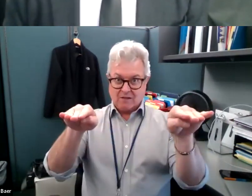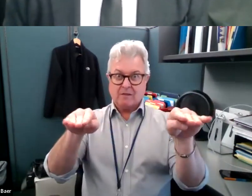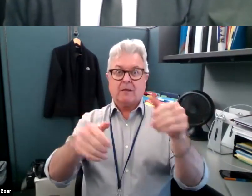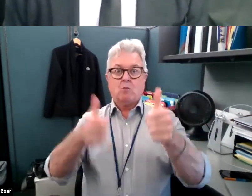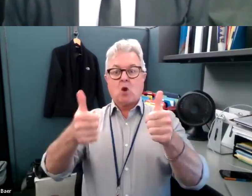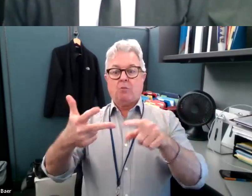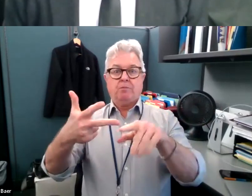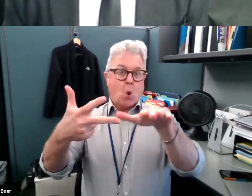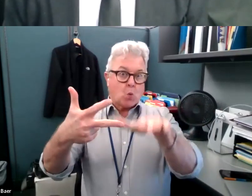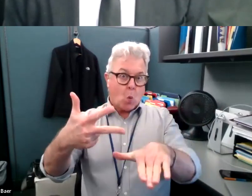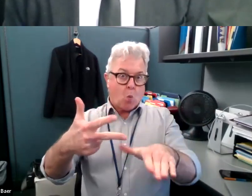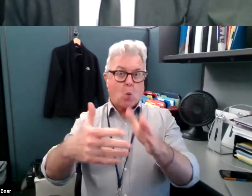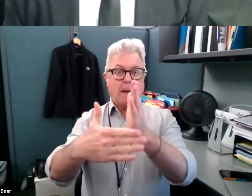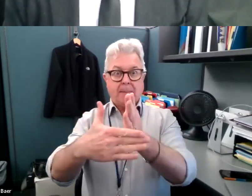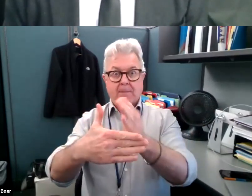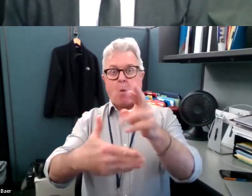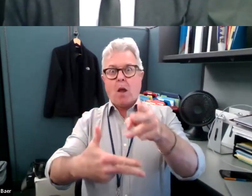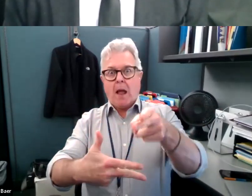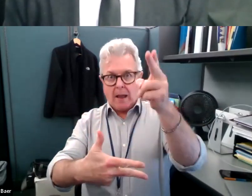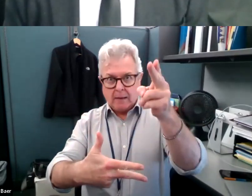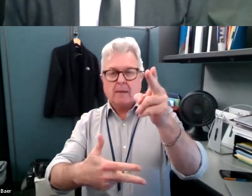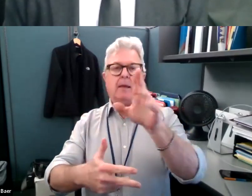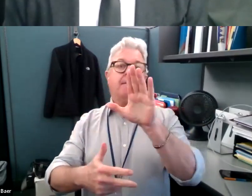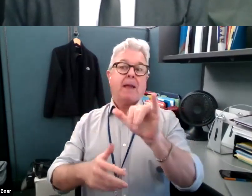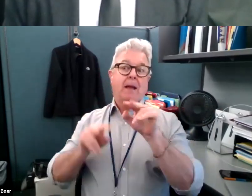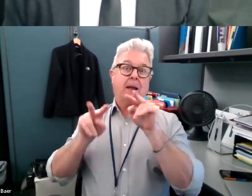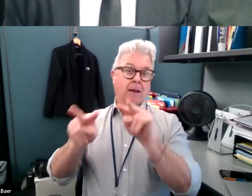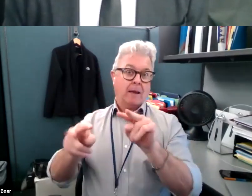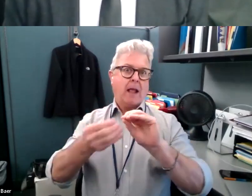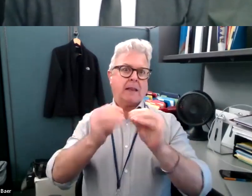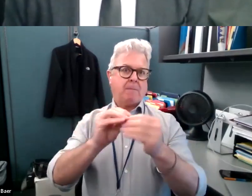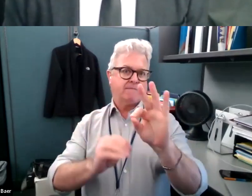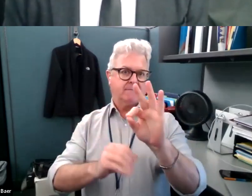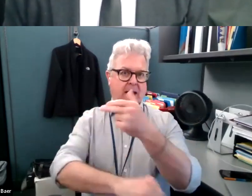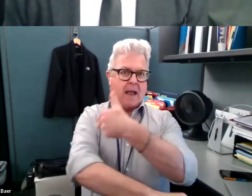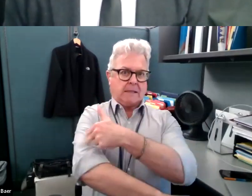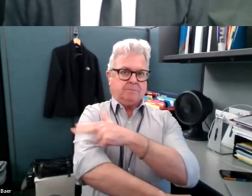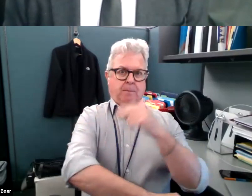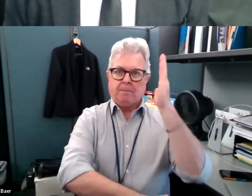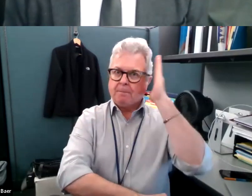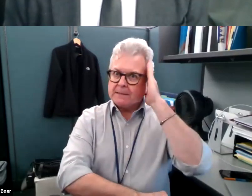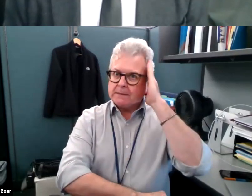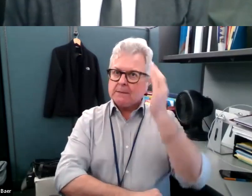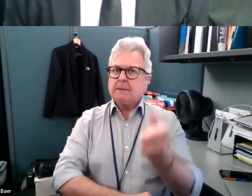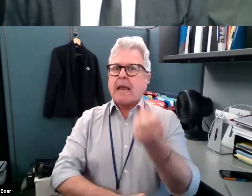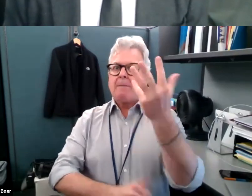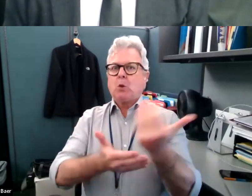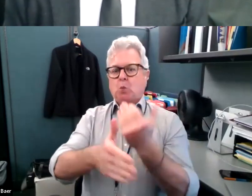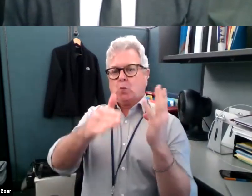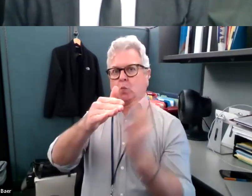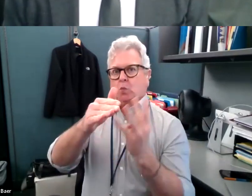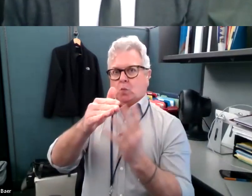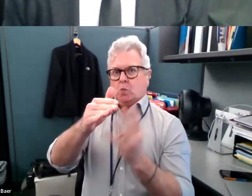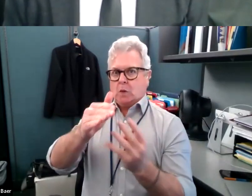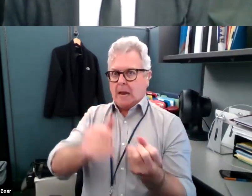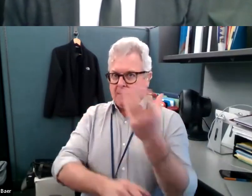cases, it's the county level. Are they low, medium, or high? And by watching the number of